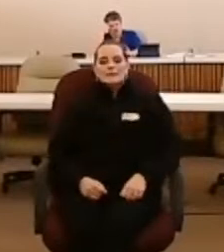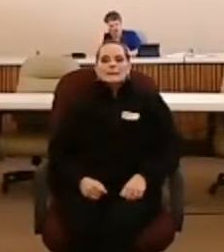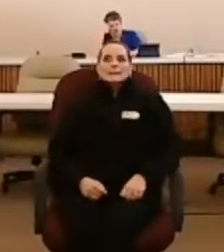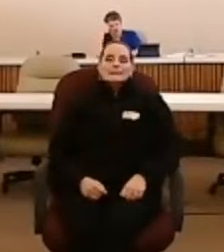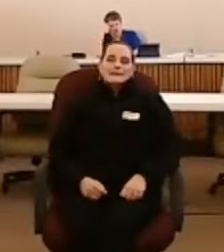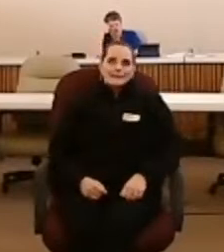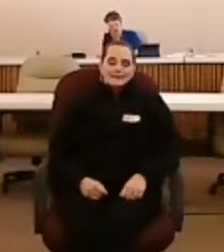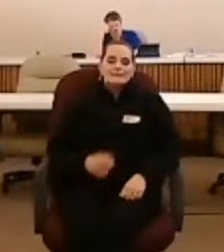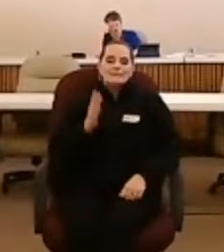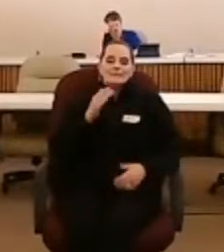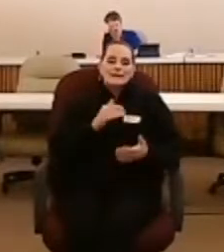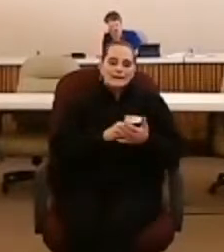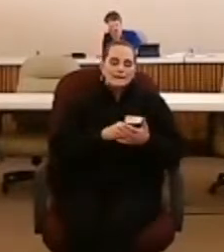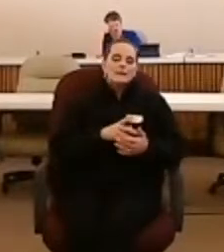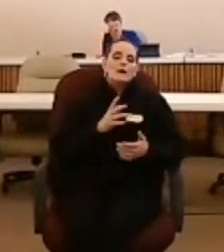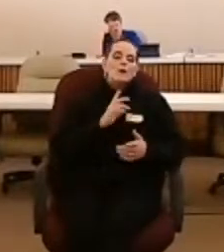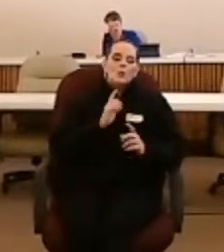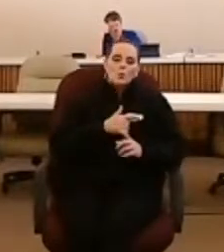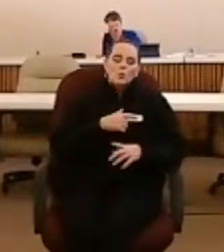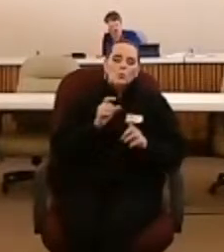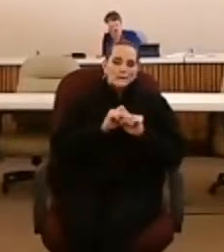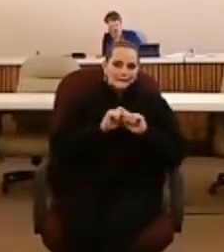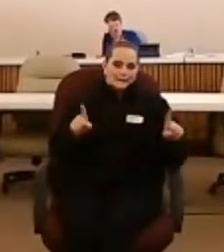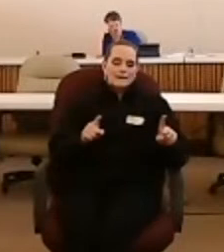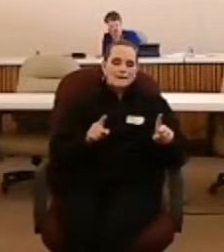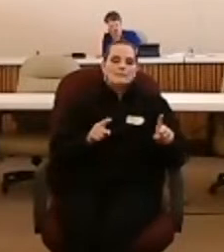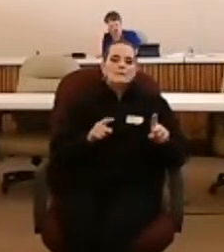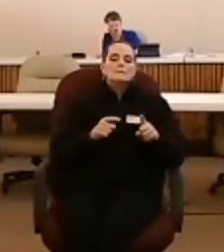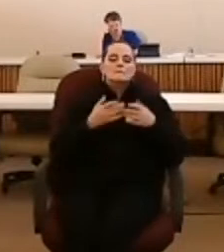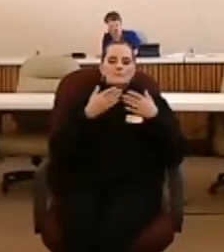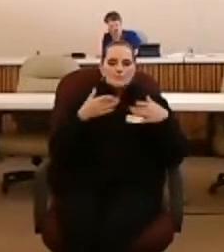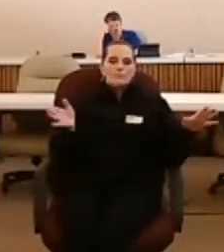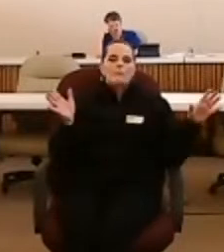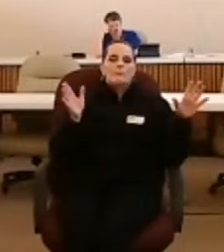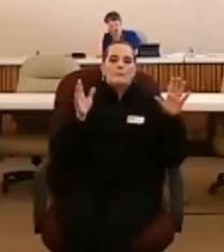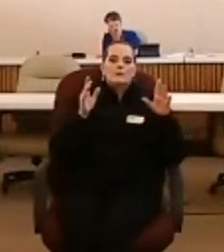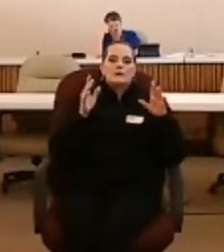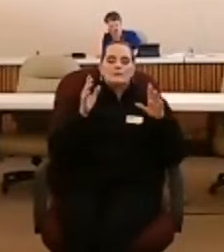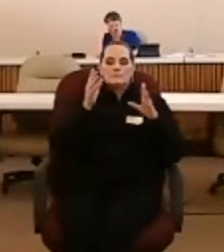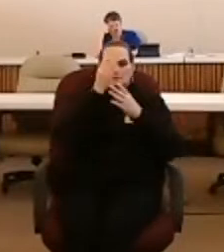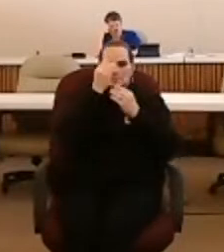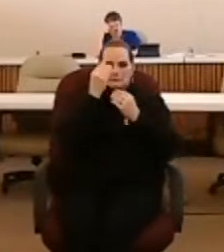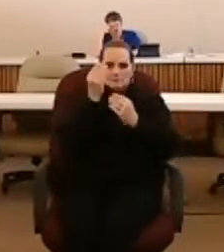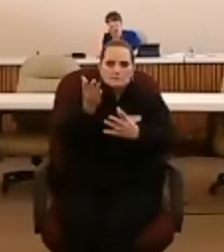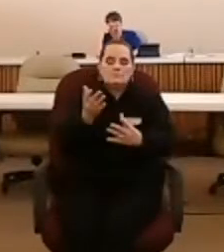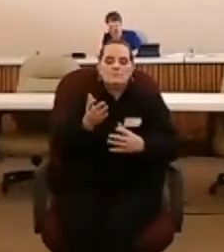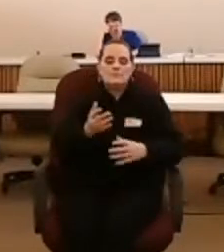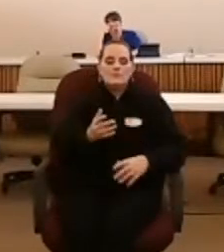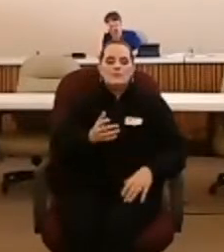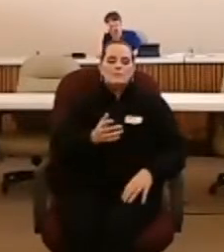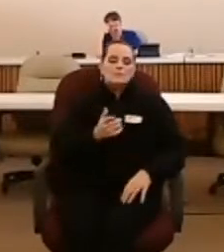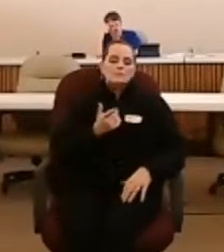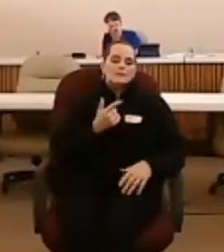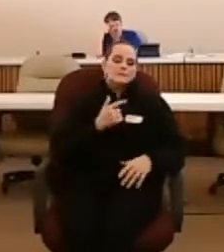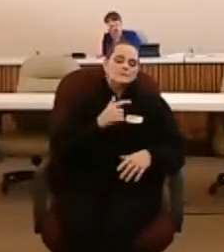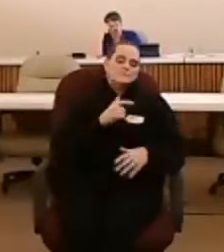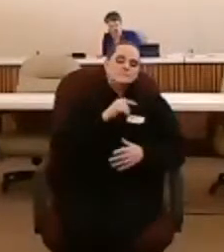so again, we do send out the public notices to send them out to, so it's also center